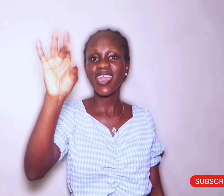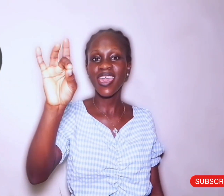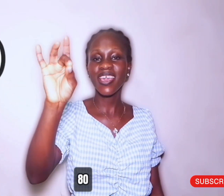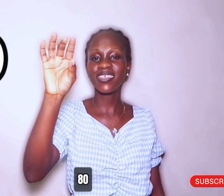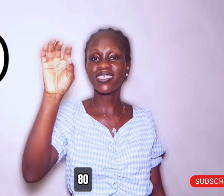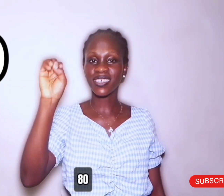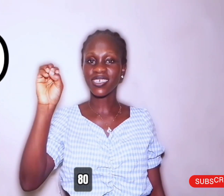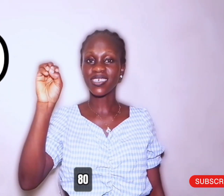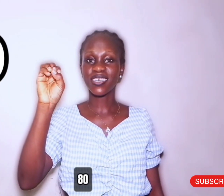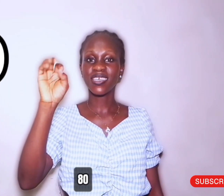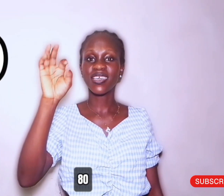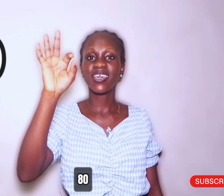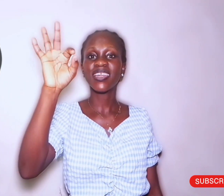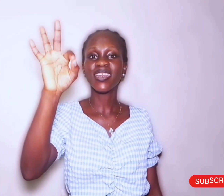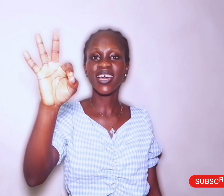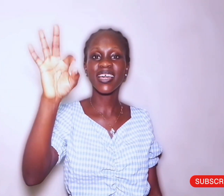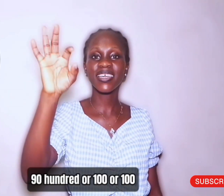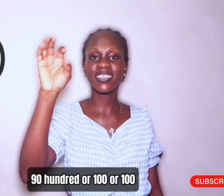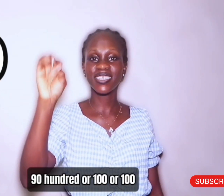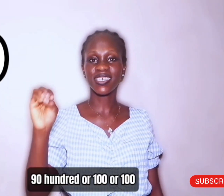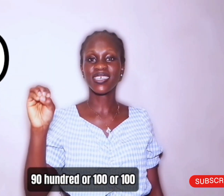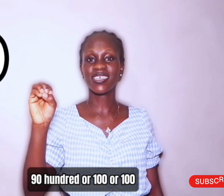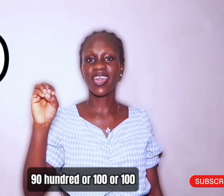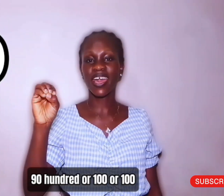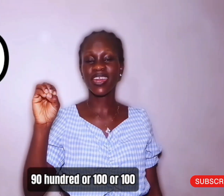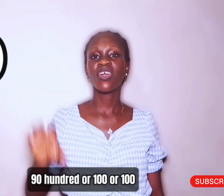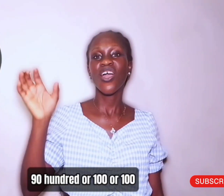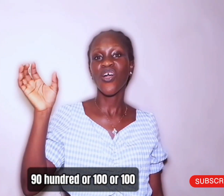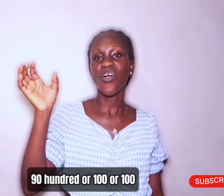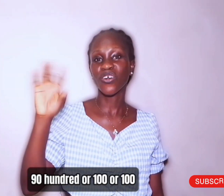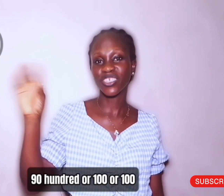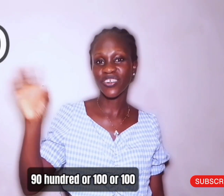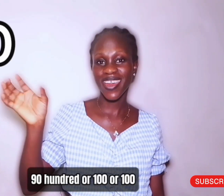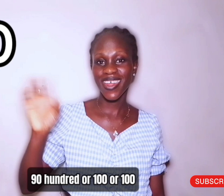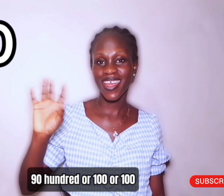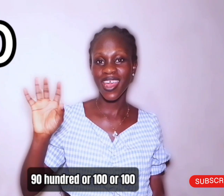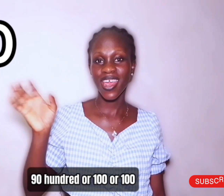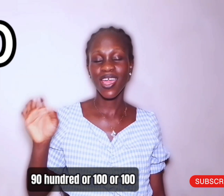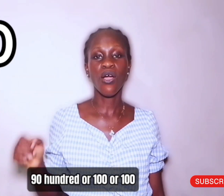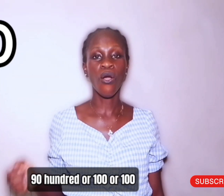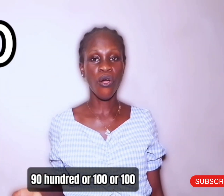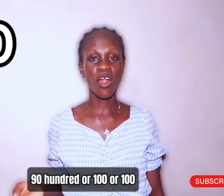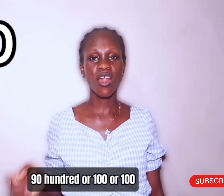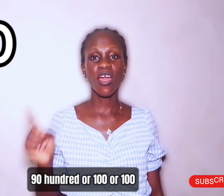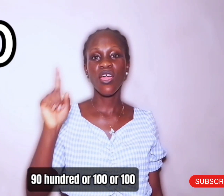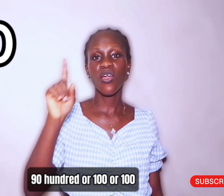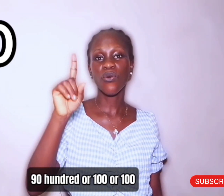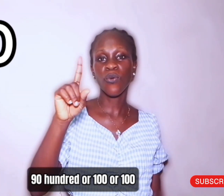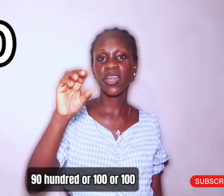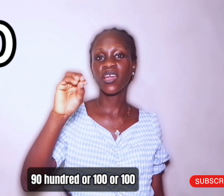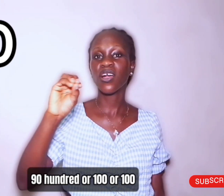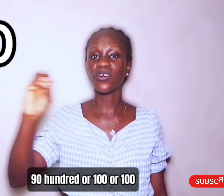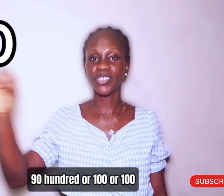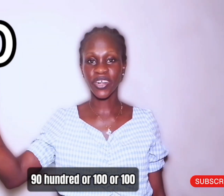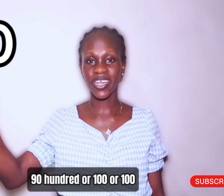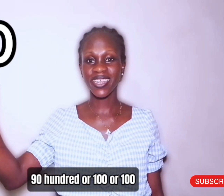80, 90, 100 or 100